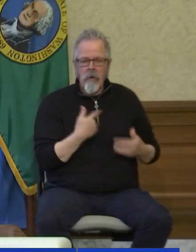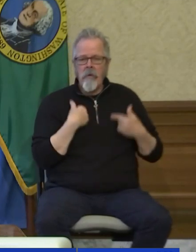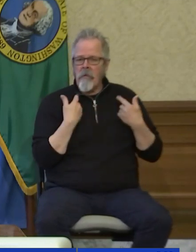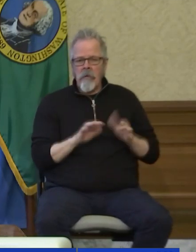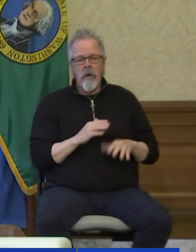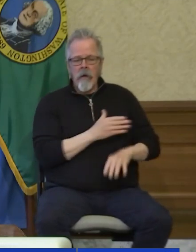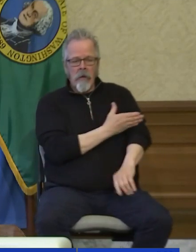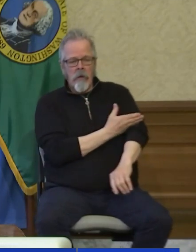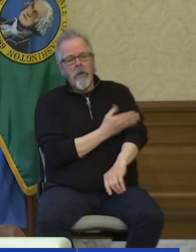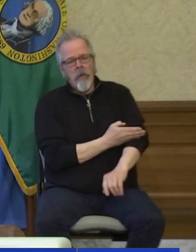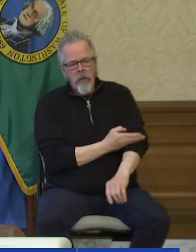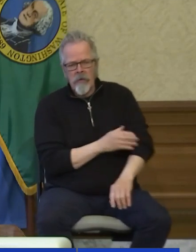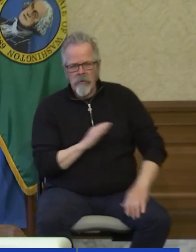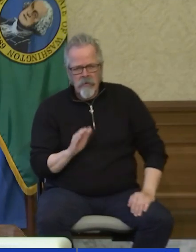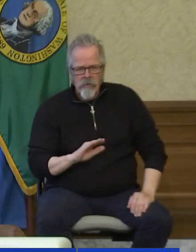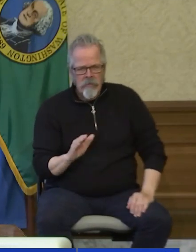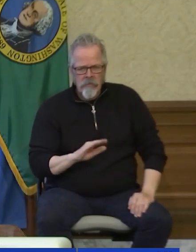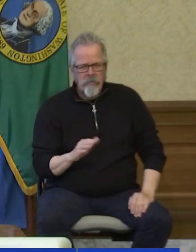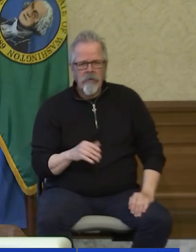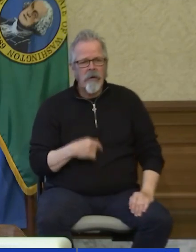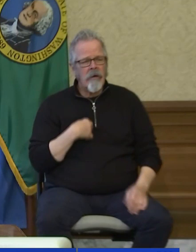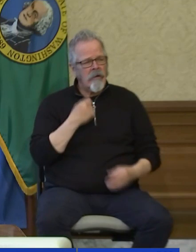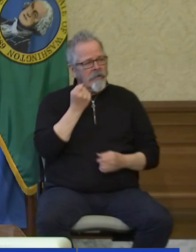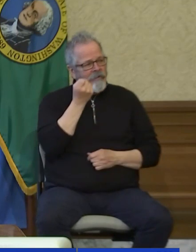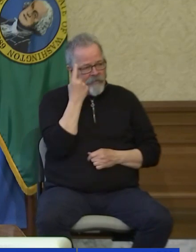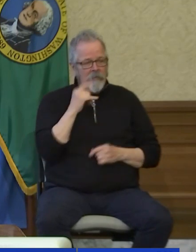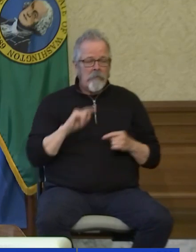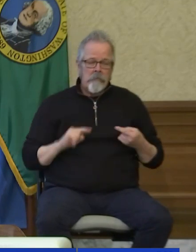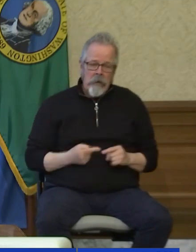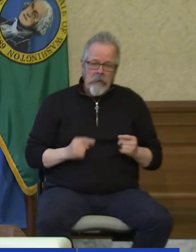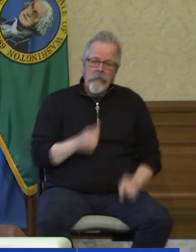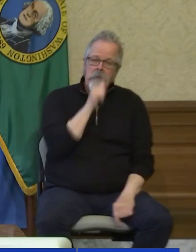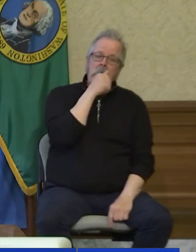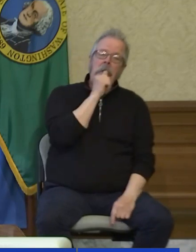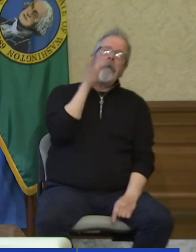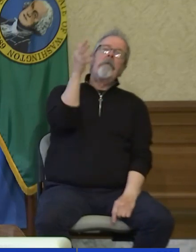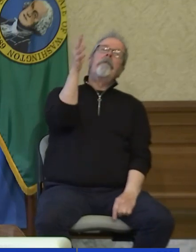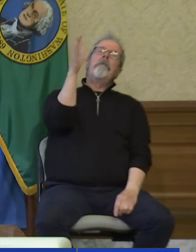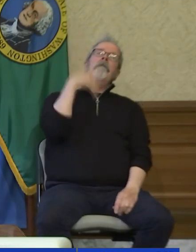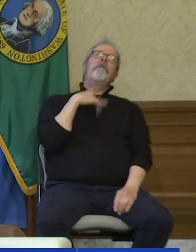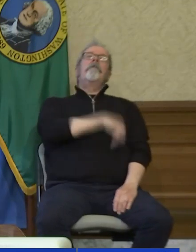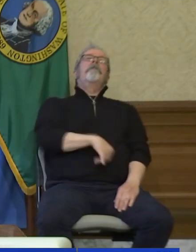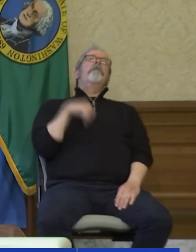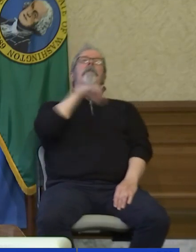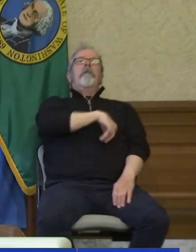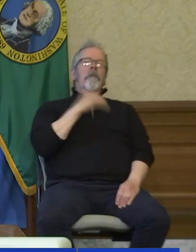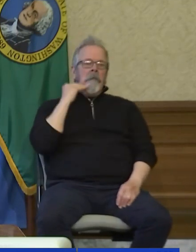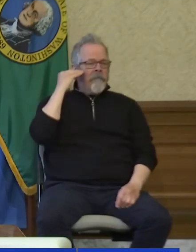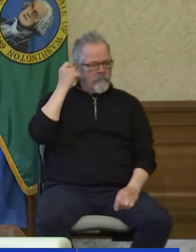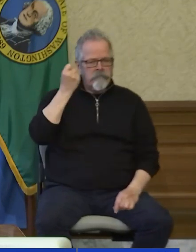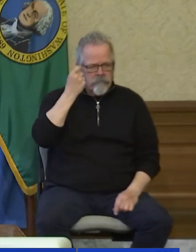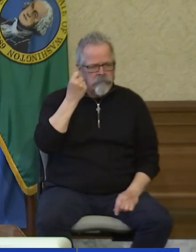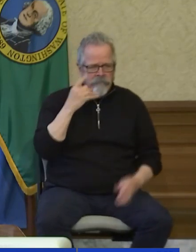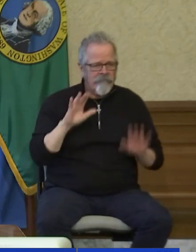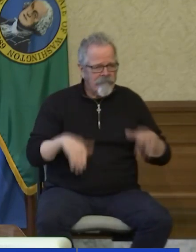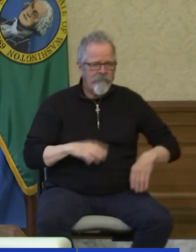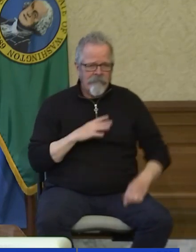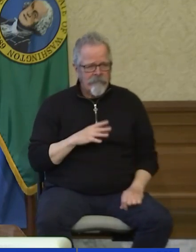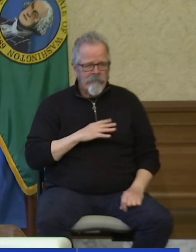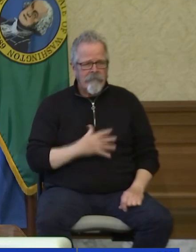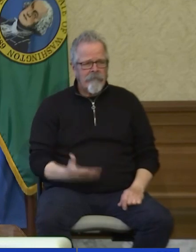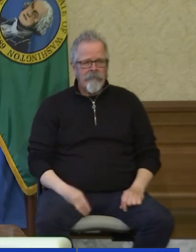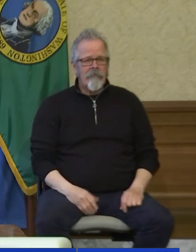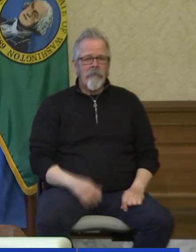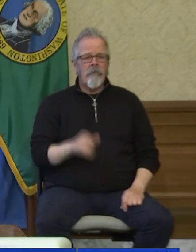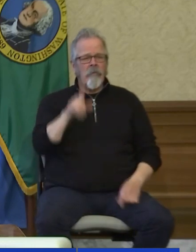shared. It's so frustrating that we don't want to do this twice. This is bad enough once. We should not take the